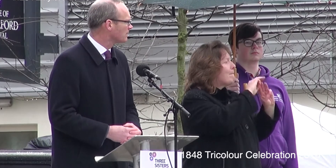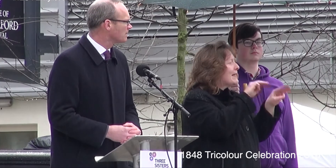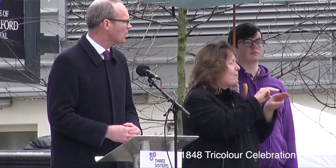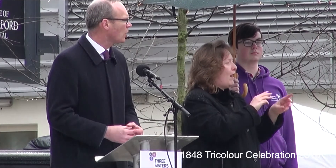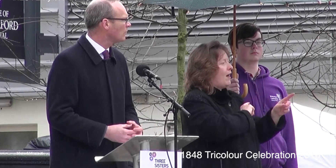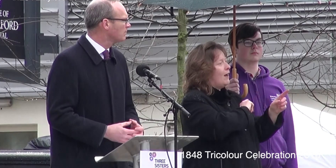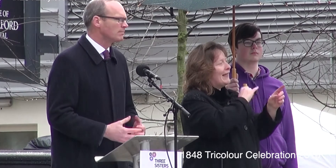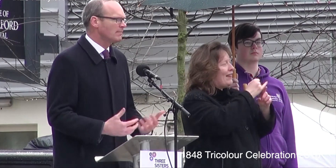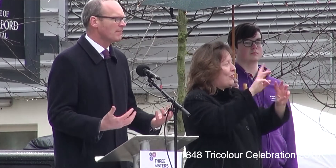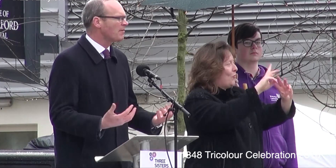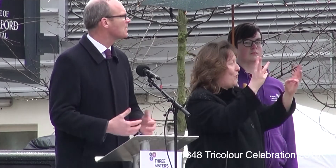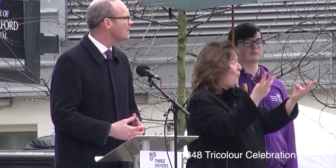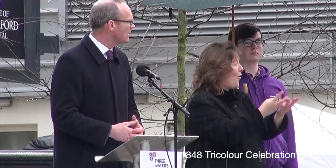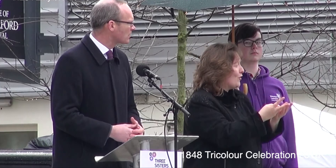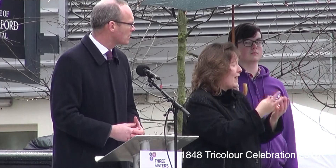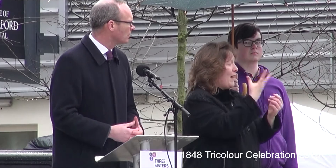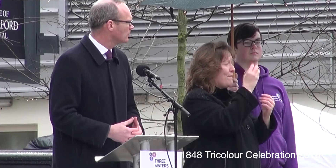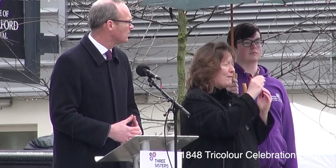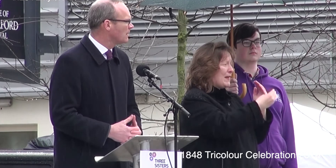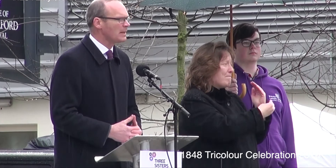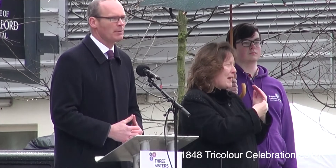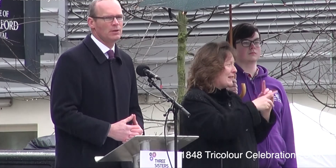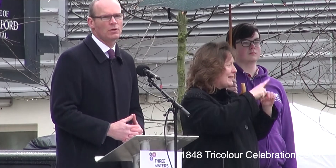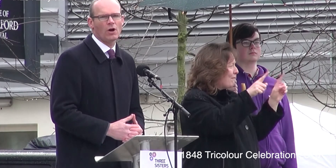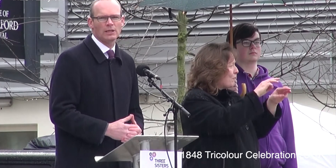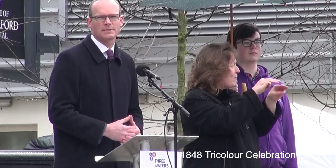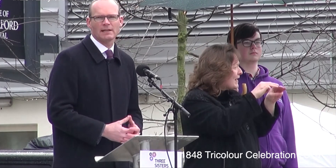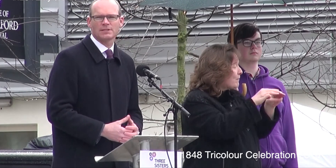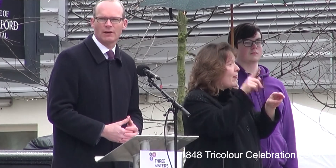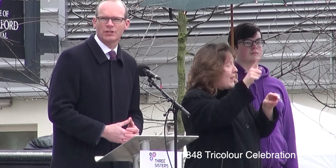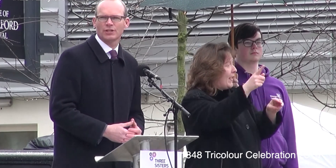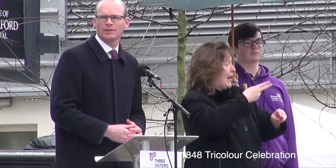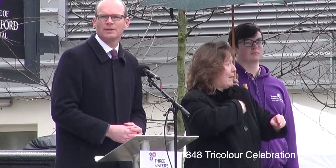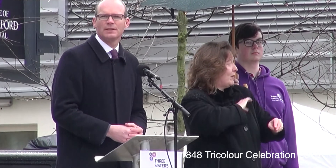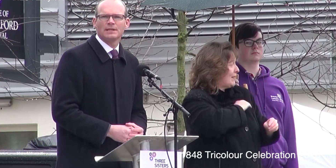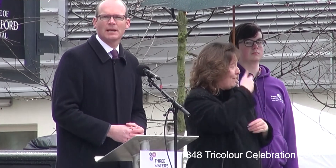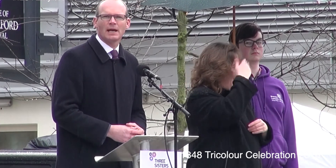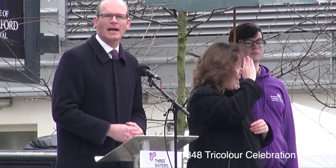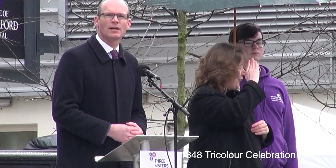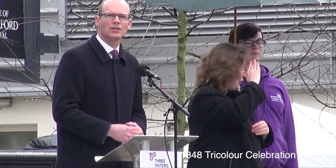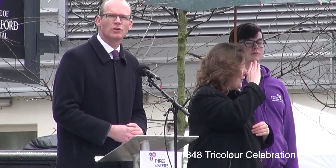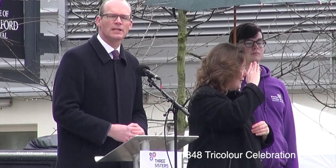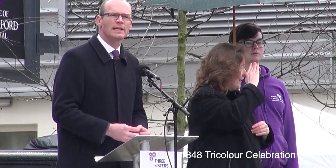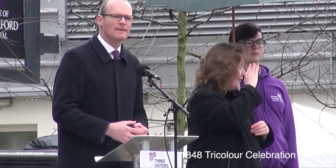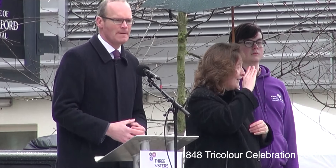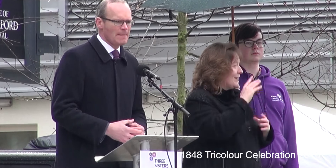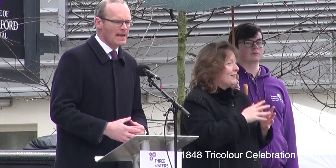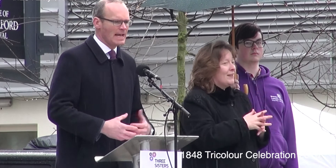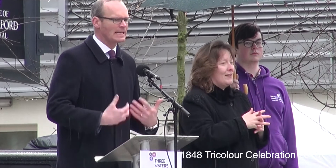world. All 50 million or so people who call themselves Irish and are